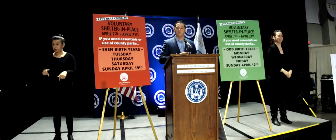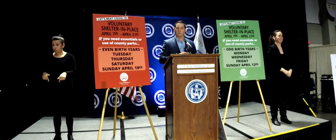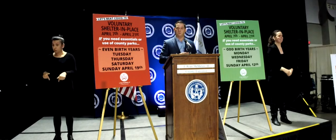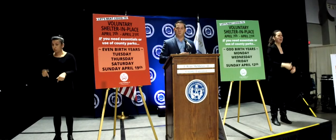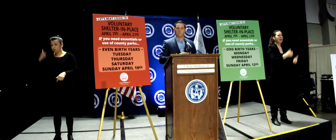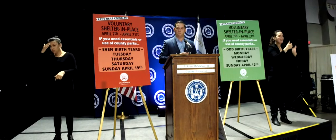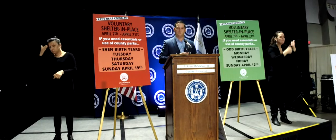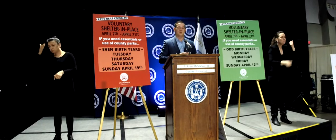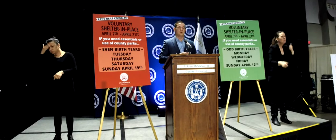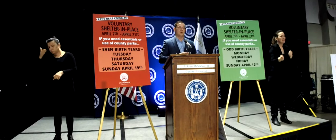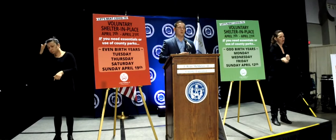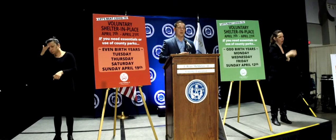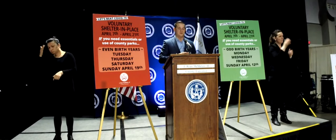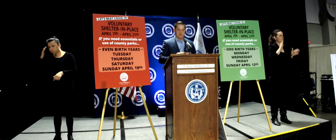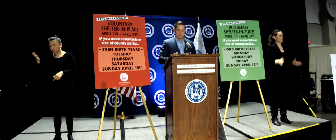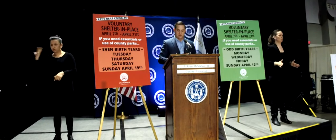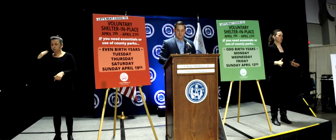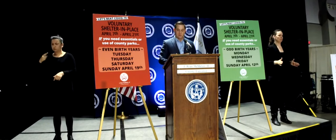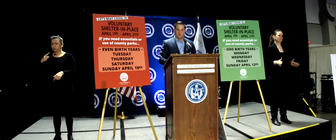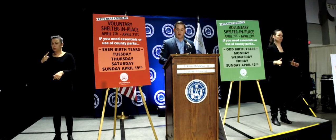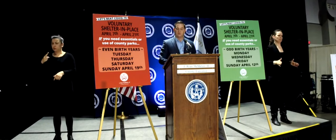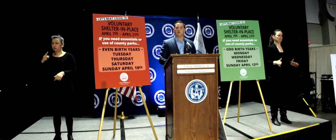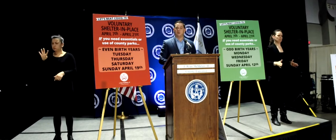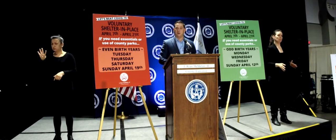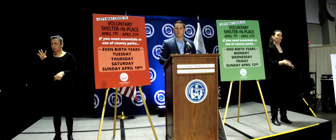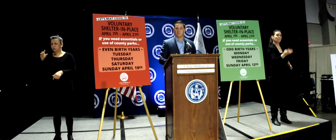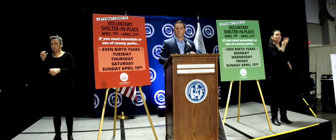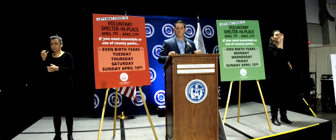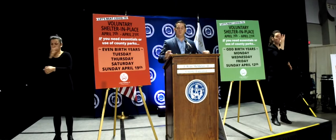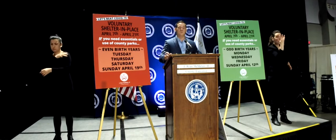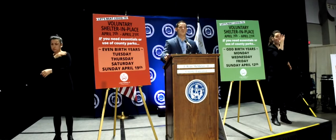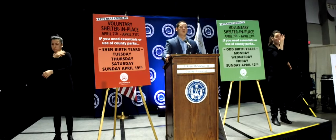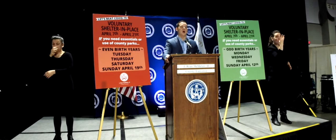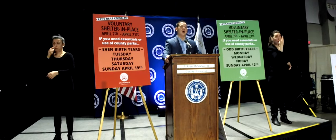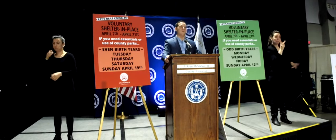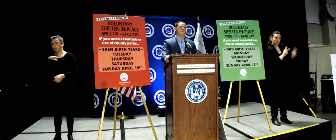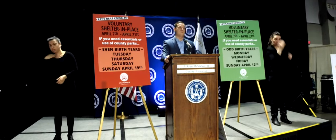4 people. We have 17 people fighting for their life.